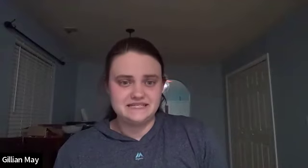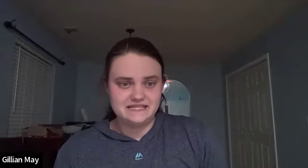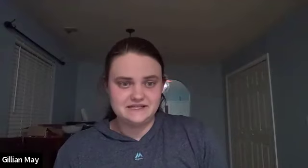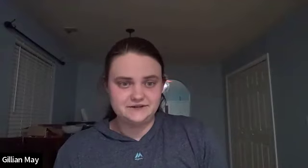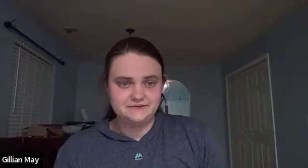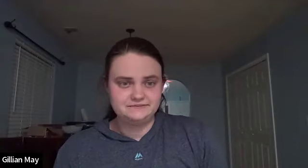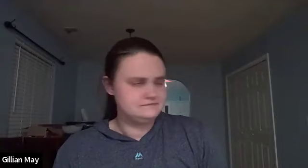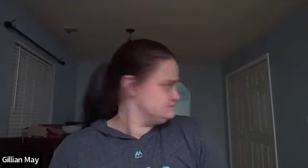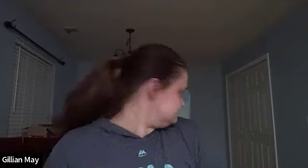D.